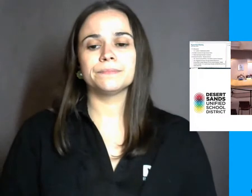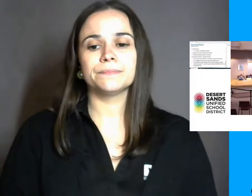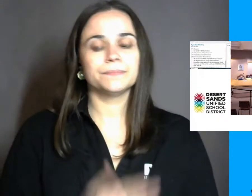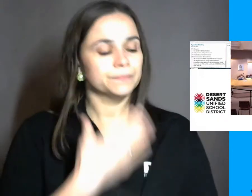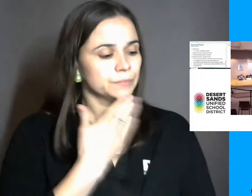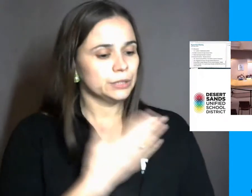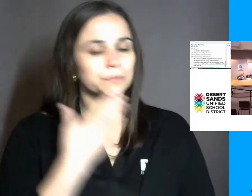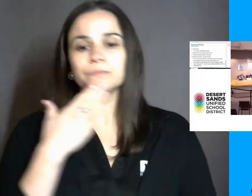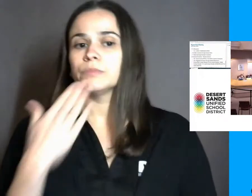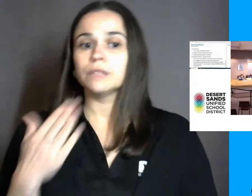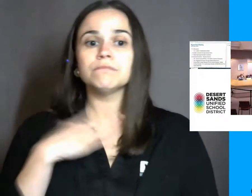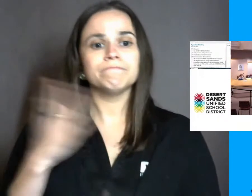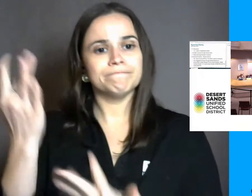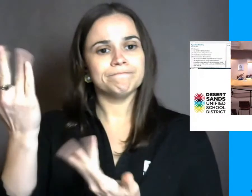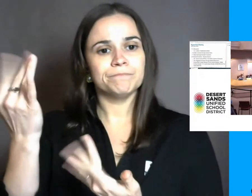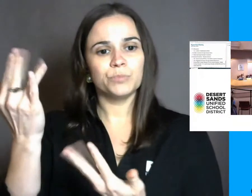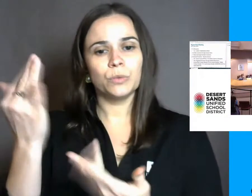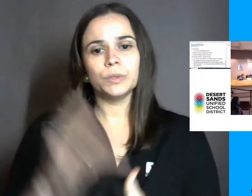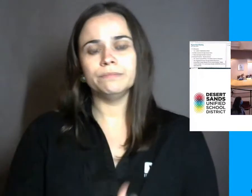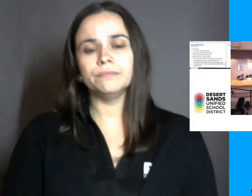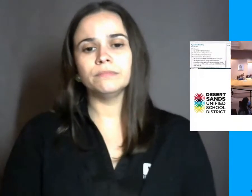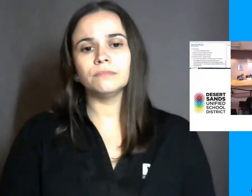We'll wait a few minutes.